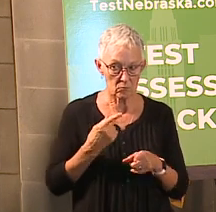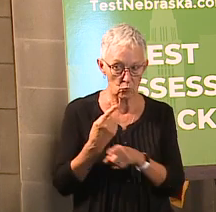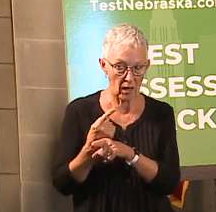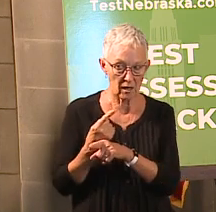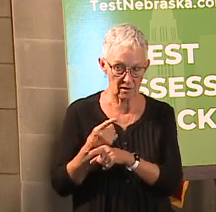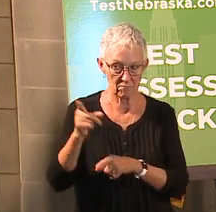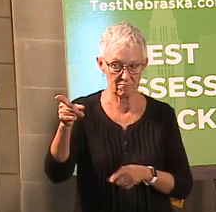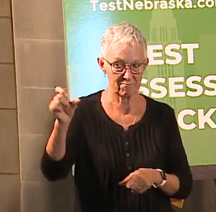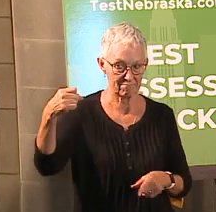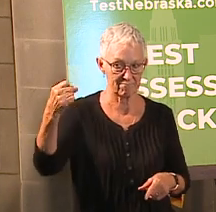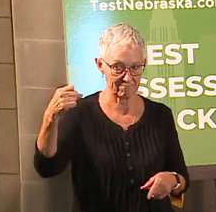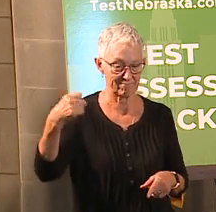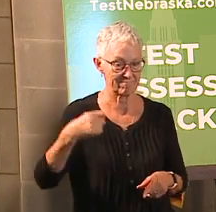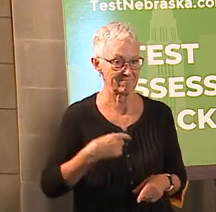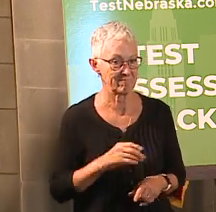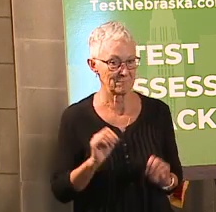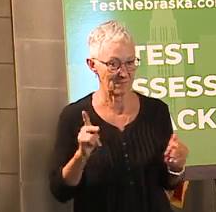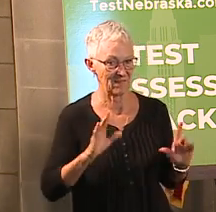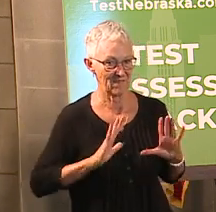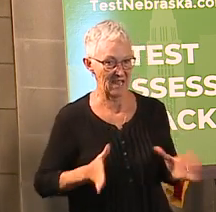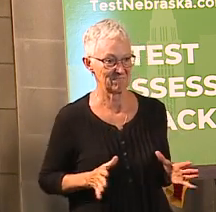shaking her head back and forth. I got it right.